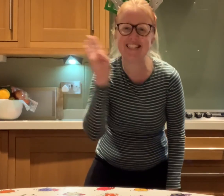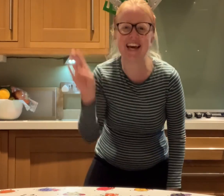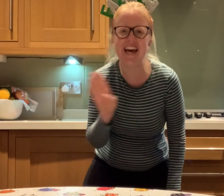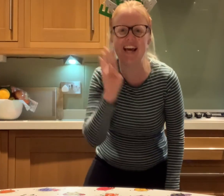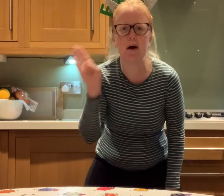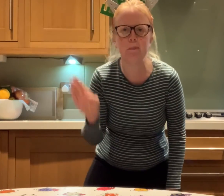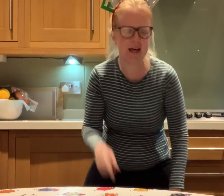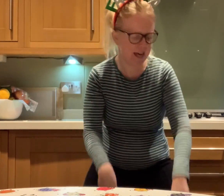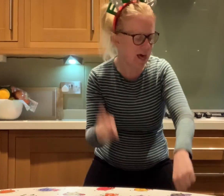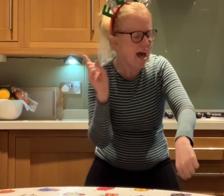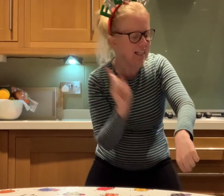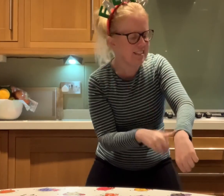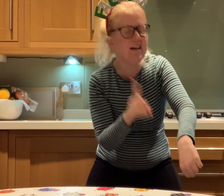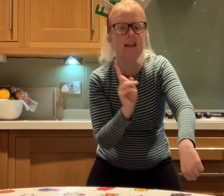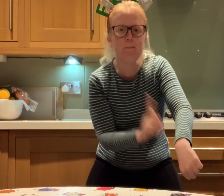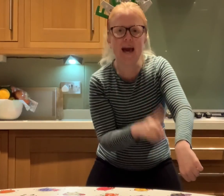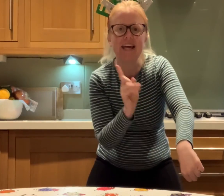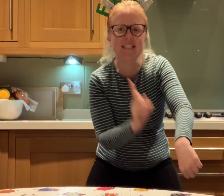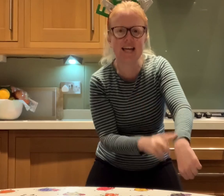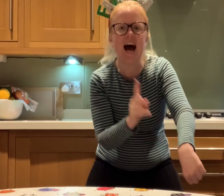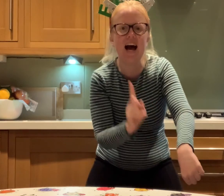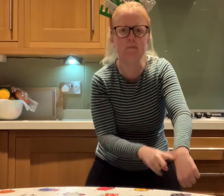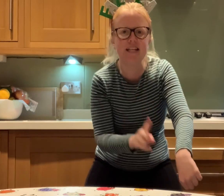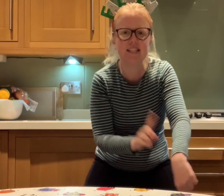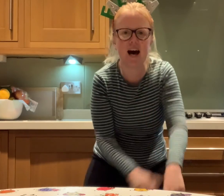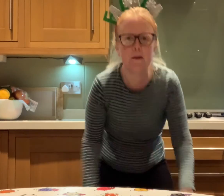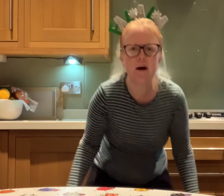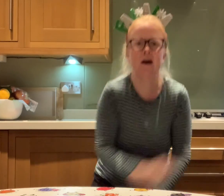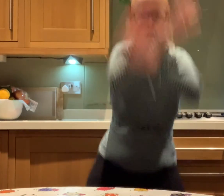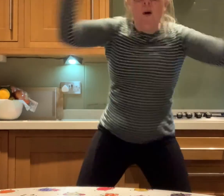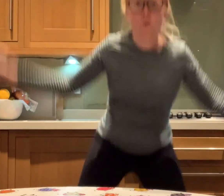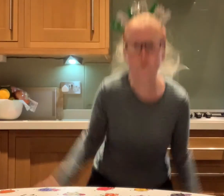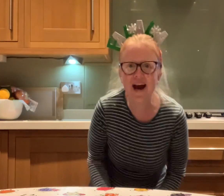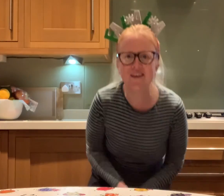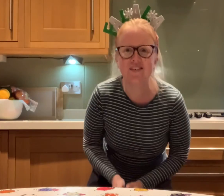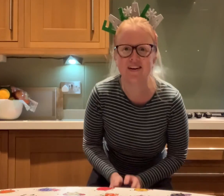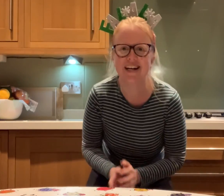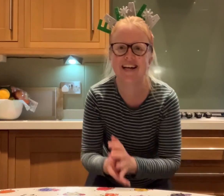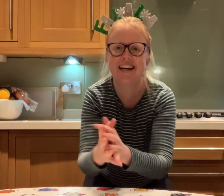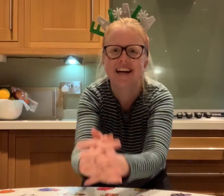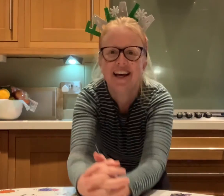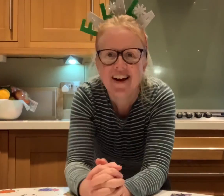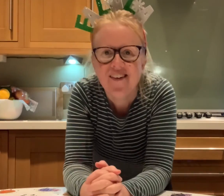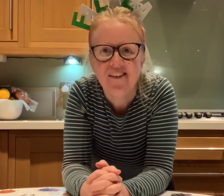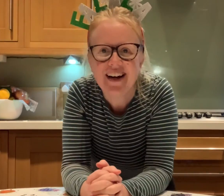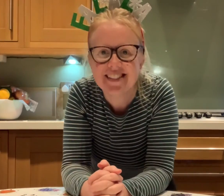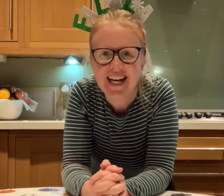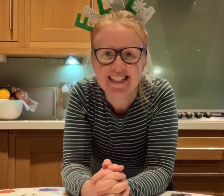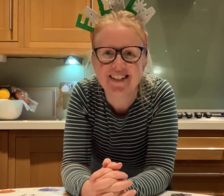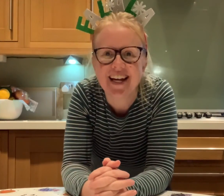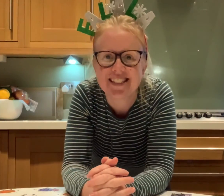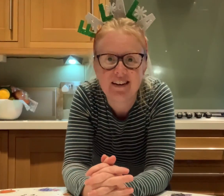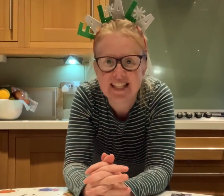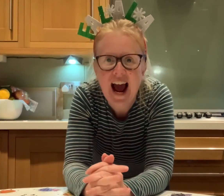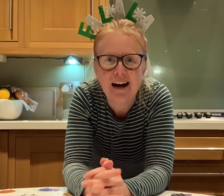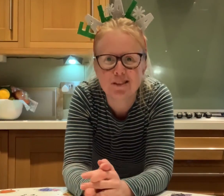it up until the baking time is up. Woo! Well done, little cooks, that was